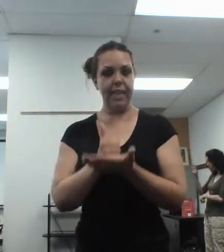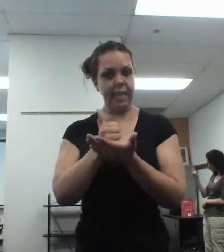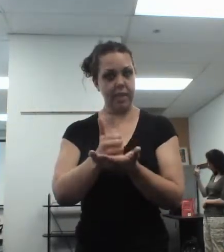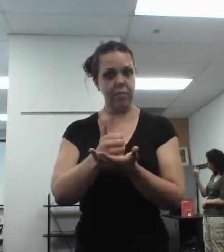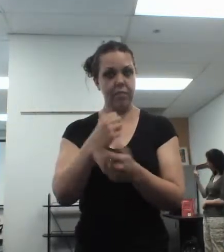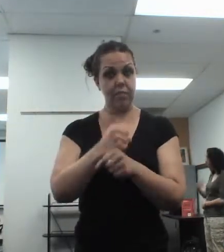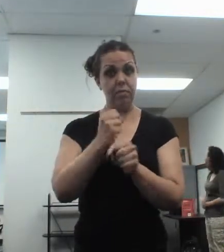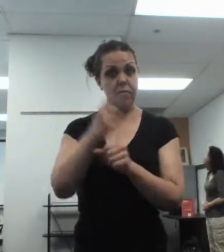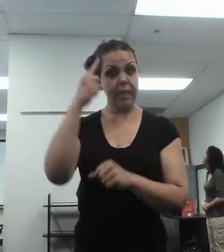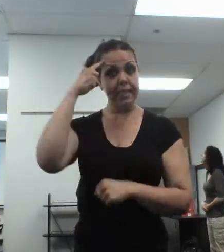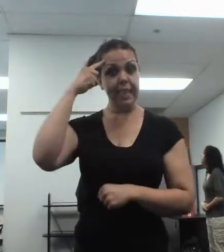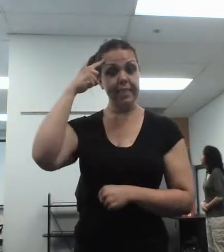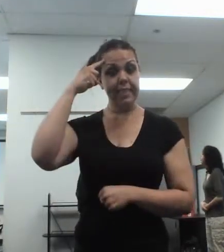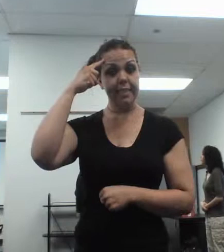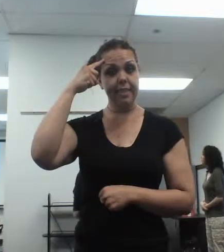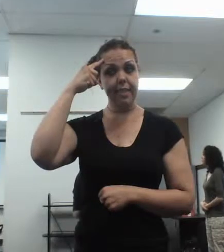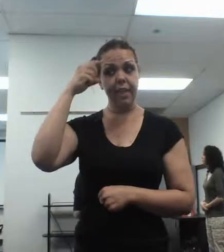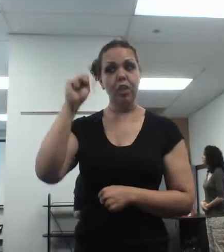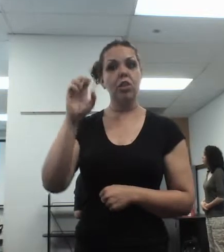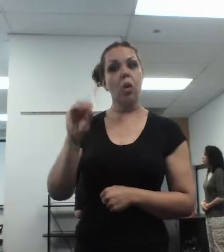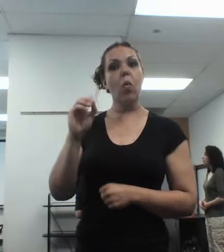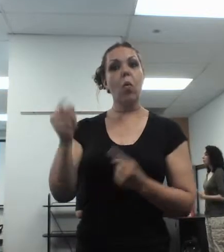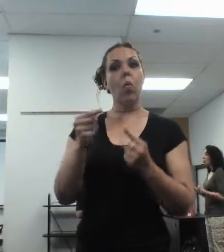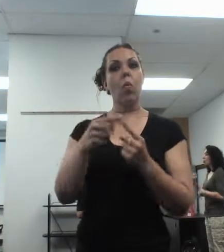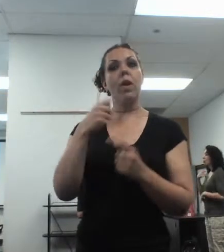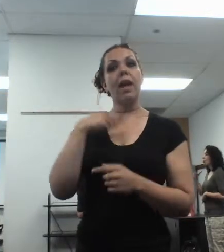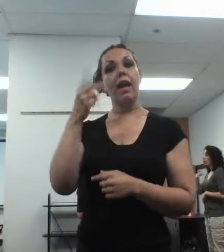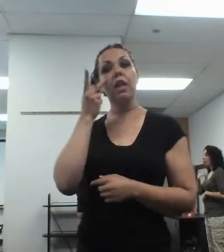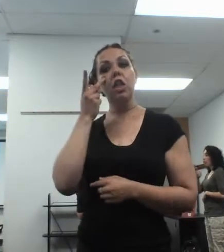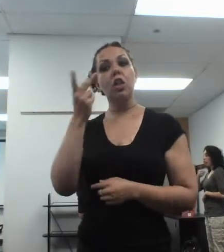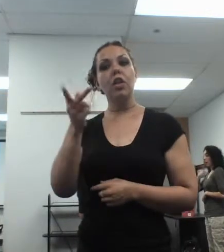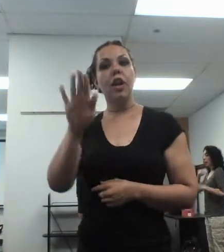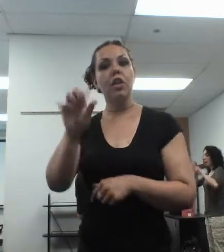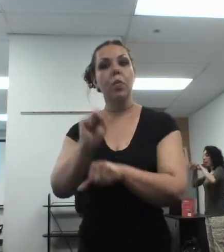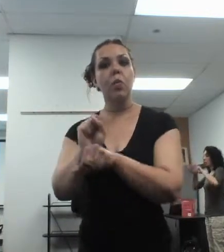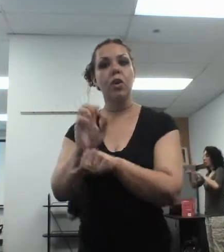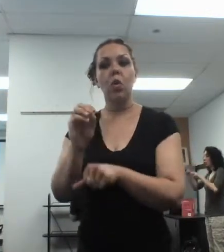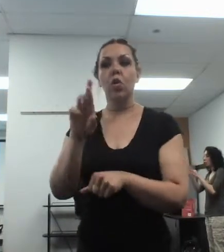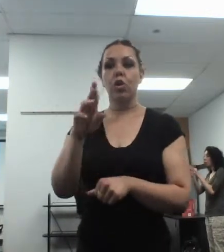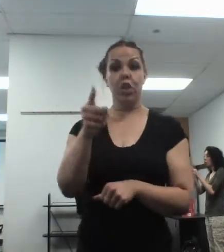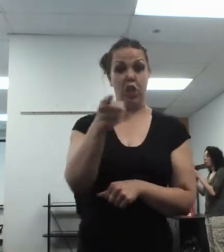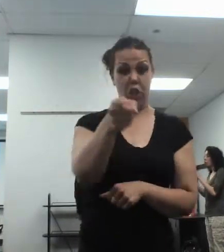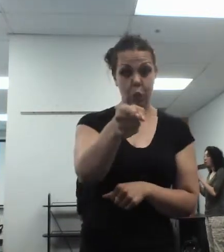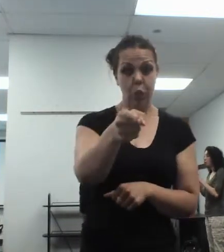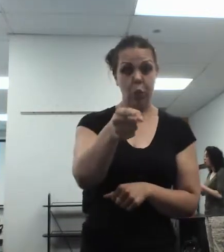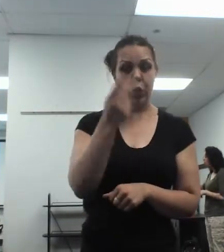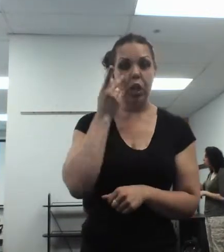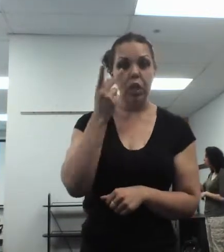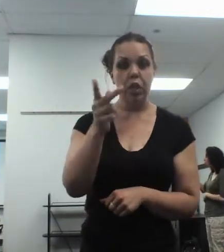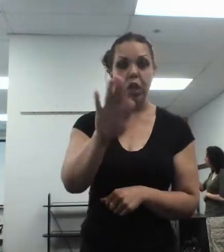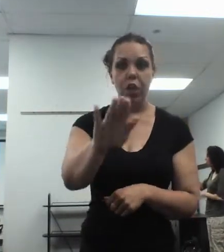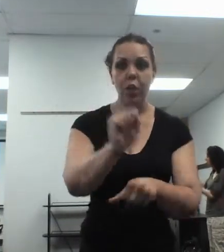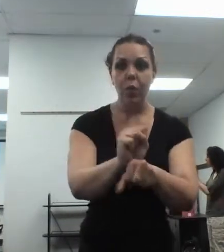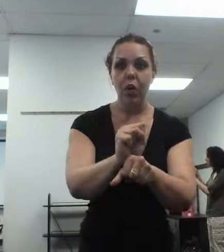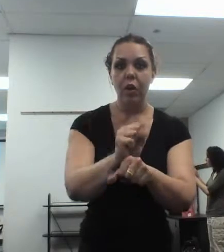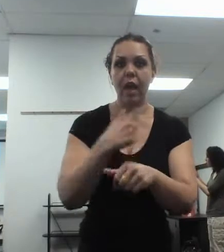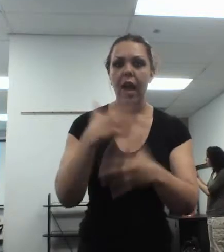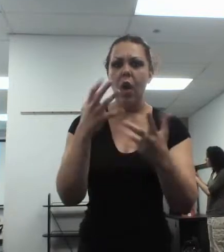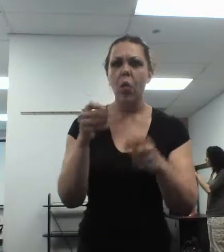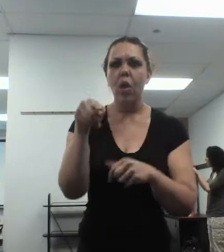So, when I look at your work, or when you look at your work, I want you to make comments on this section, and then I